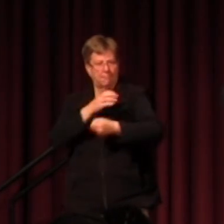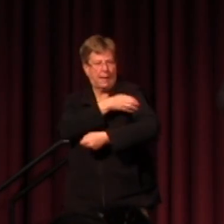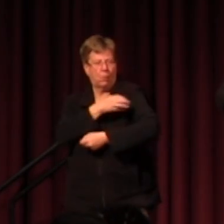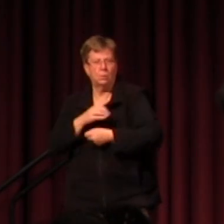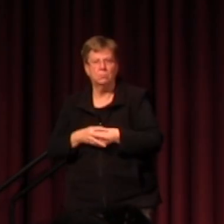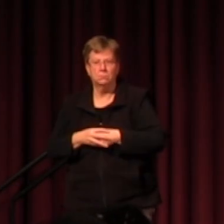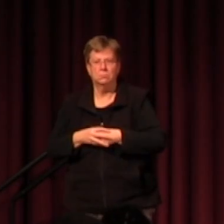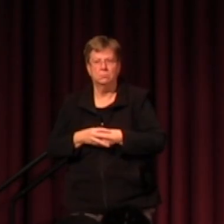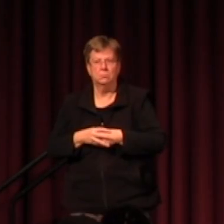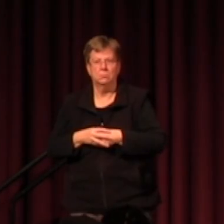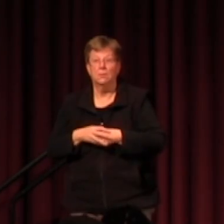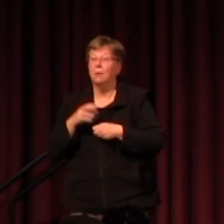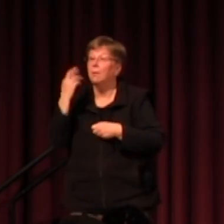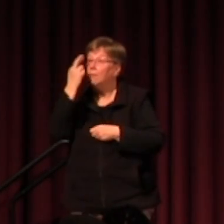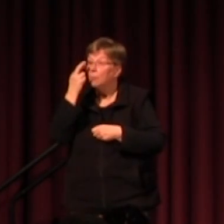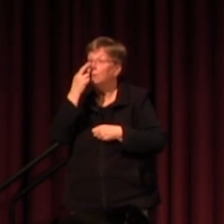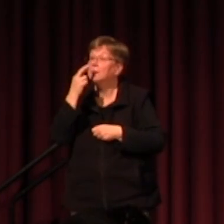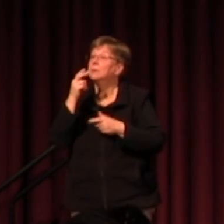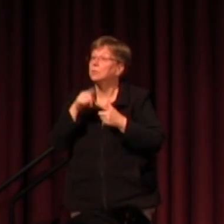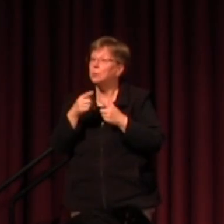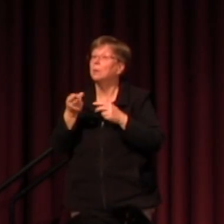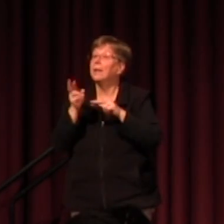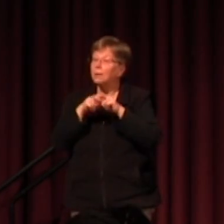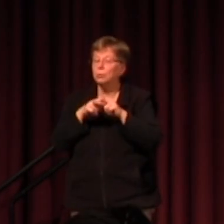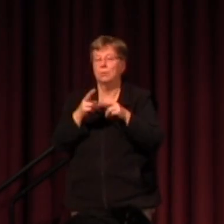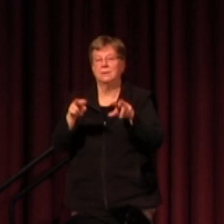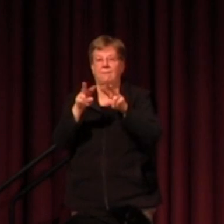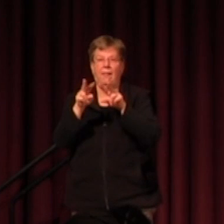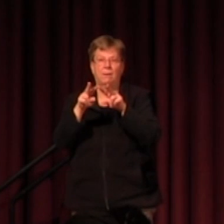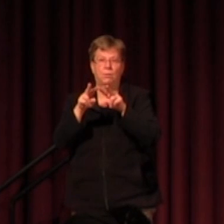And the reason we do it is to increase value.